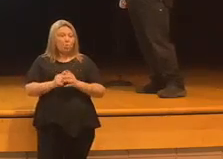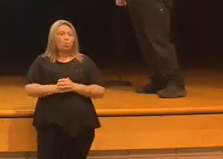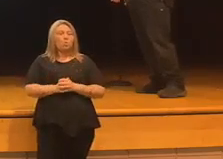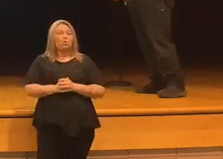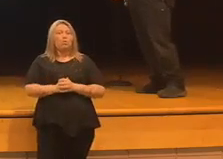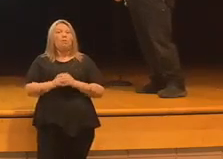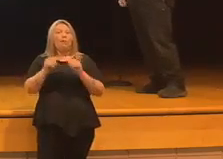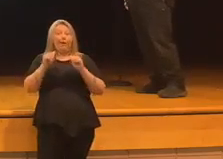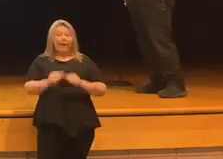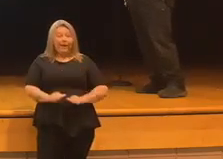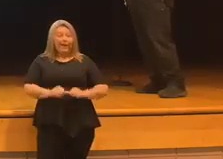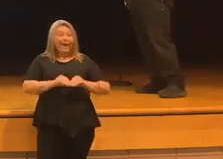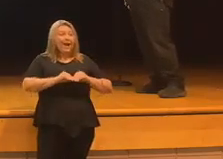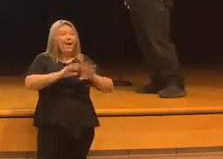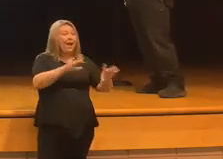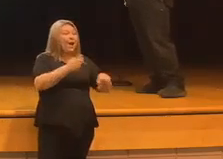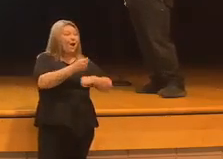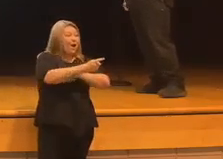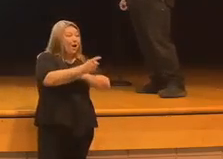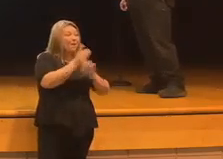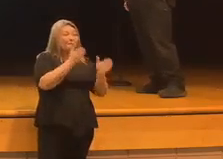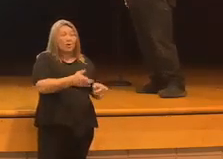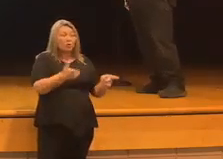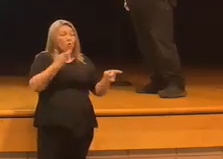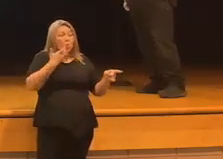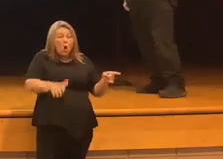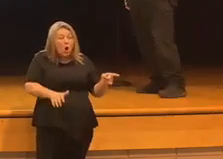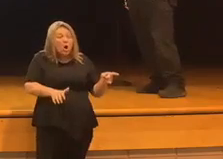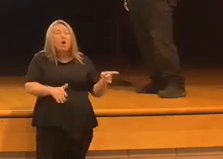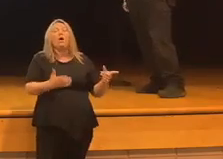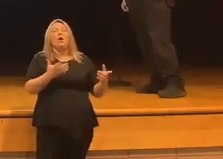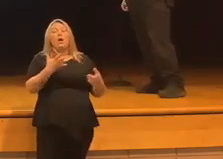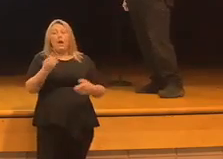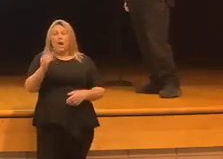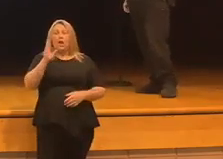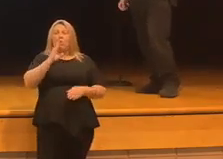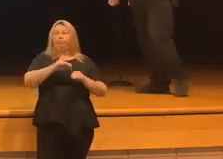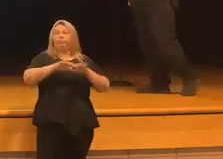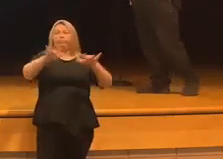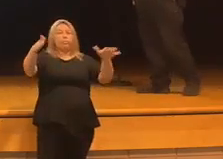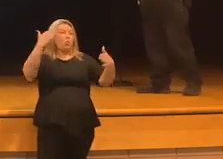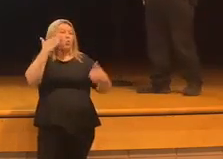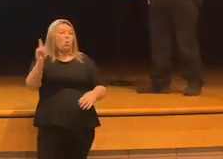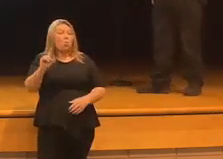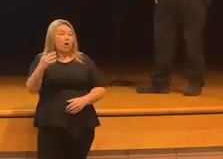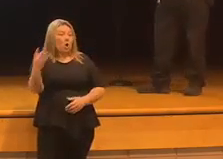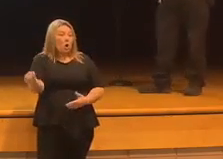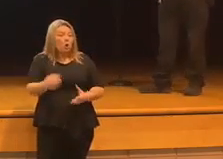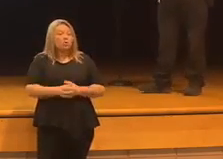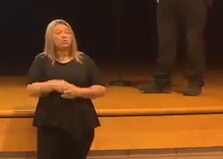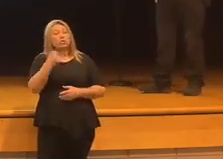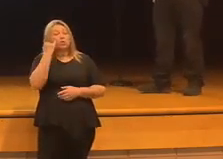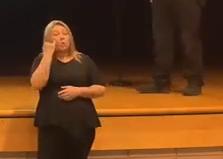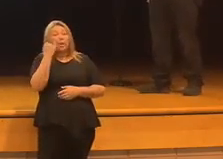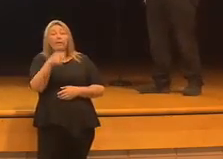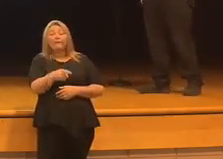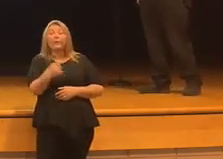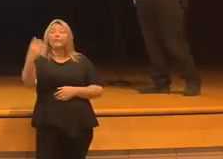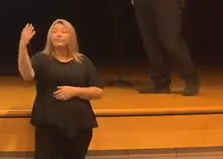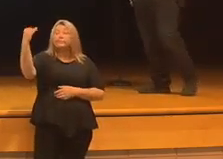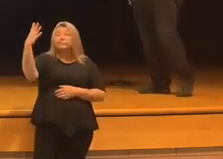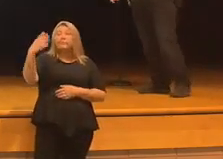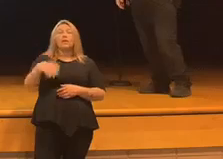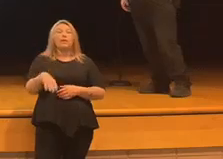that you don't want it to and end up somewhere unexpected. That's when if you take pictures or